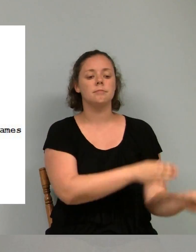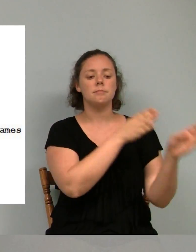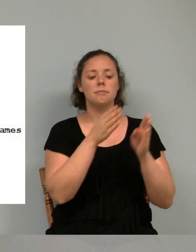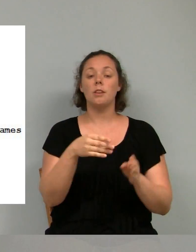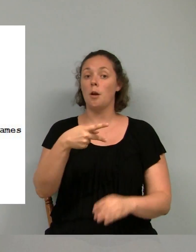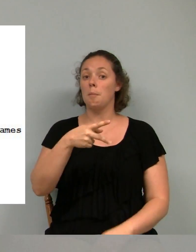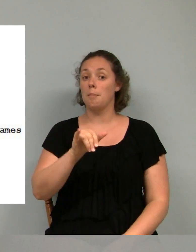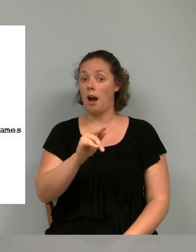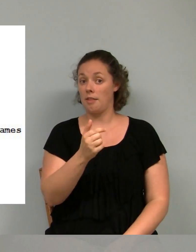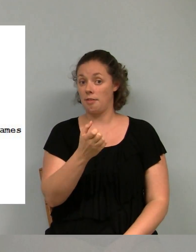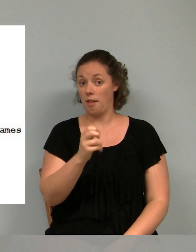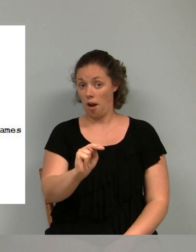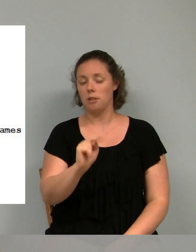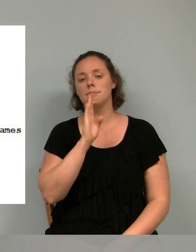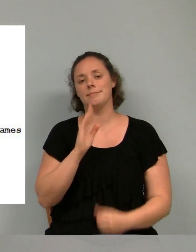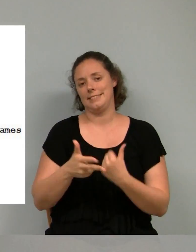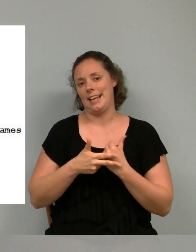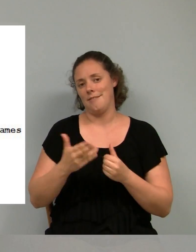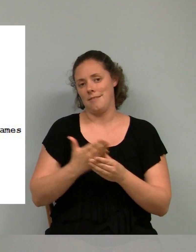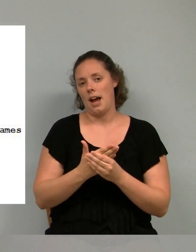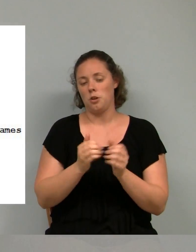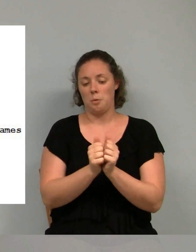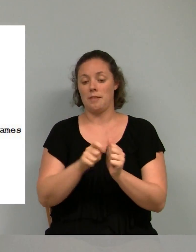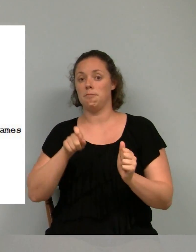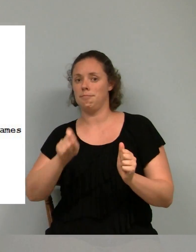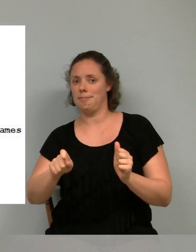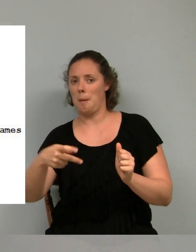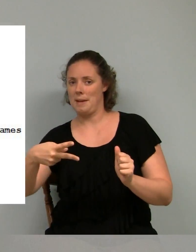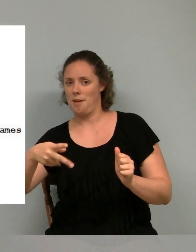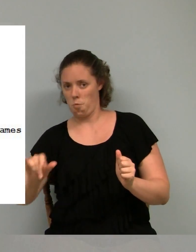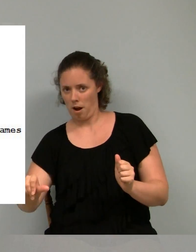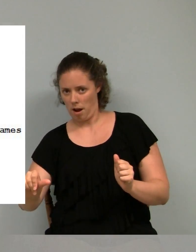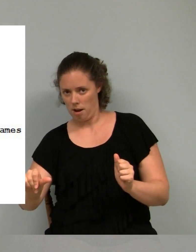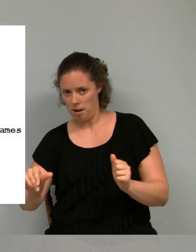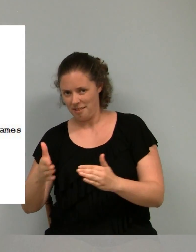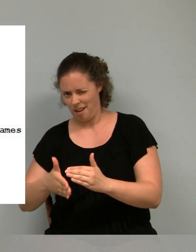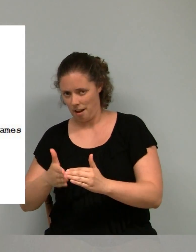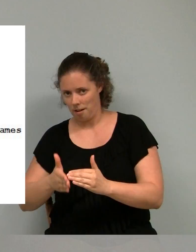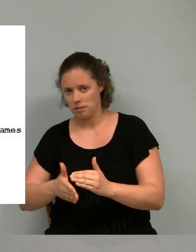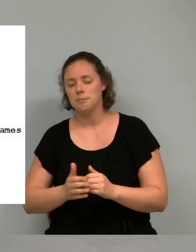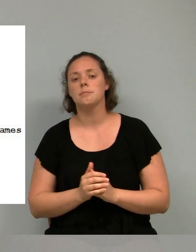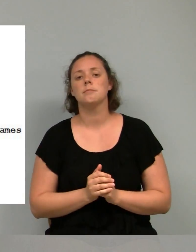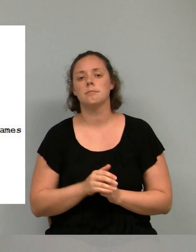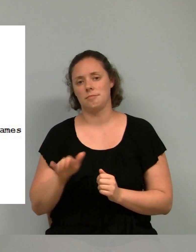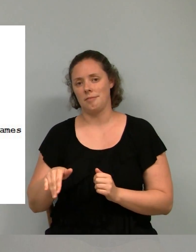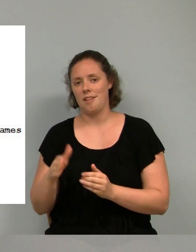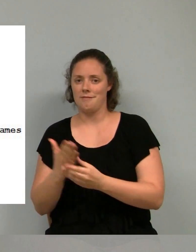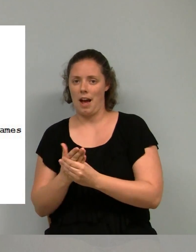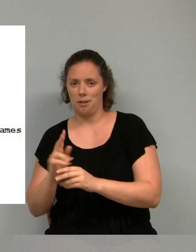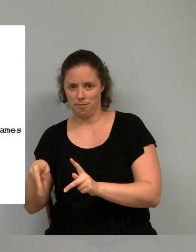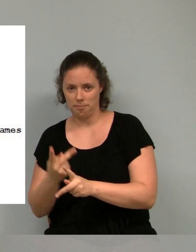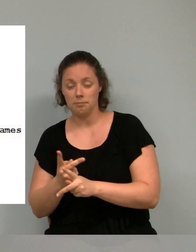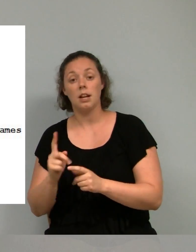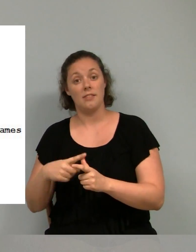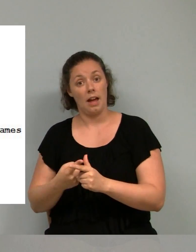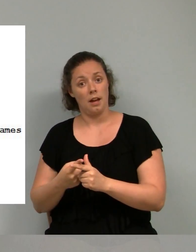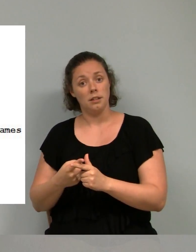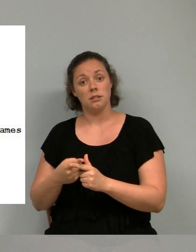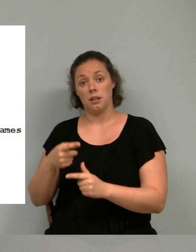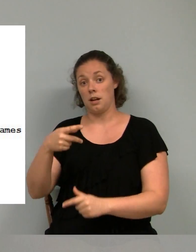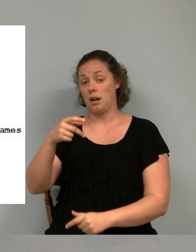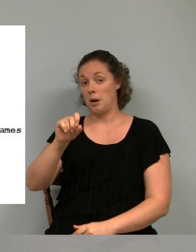Python saves its files with a .py suffix file type. Then exit the Python